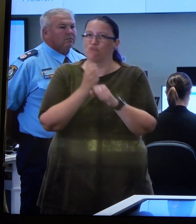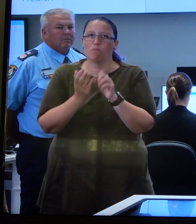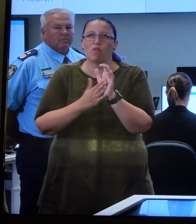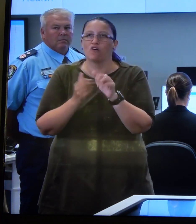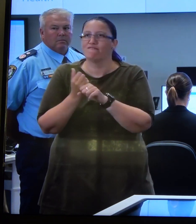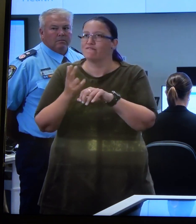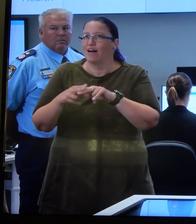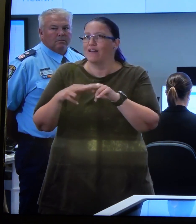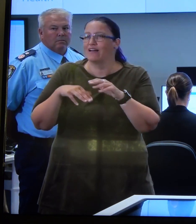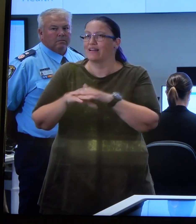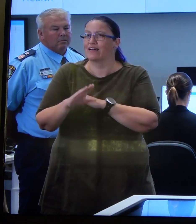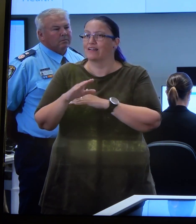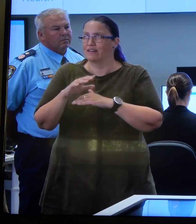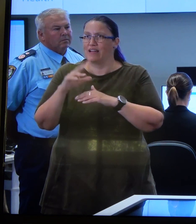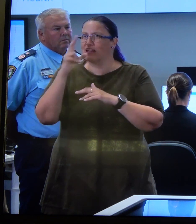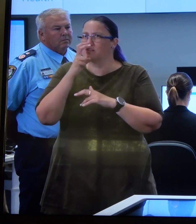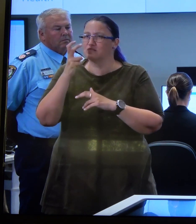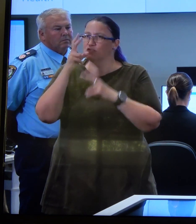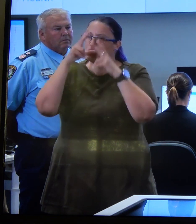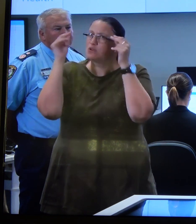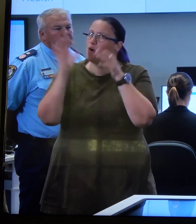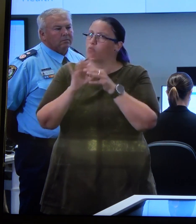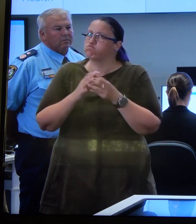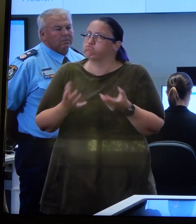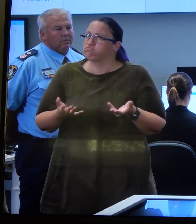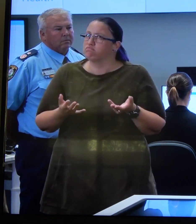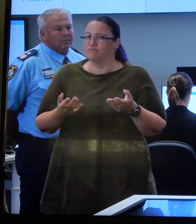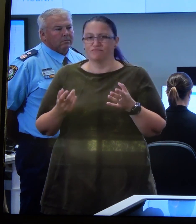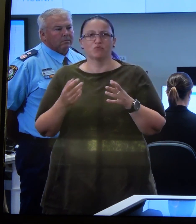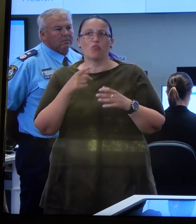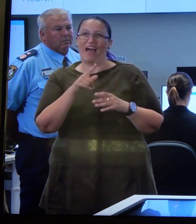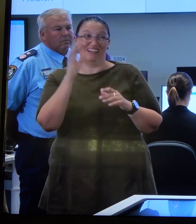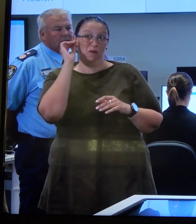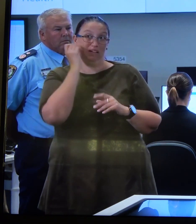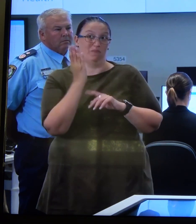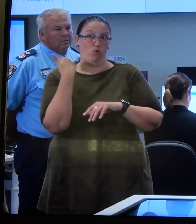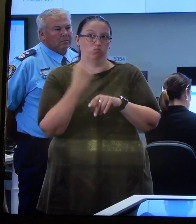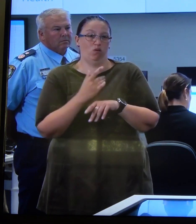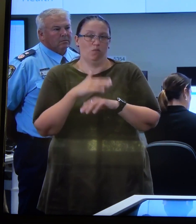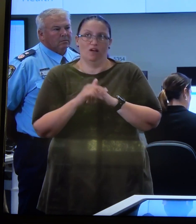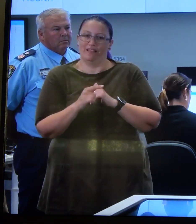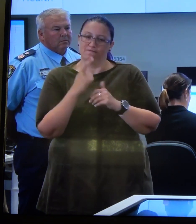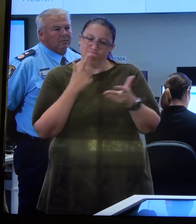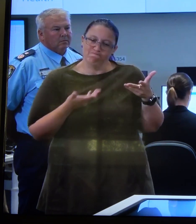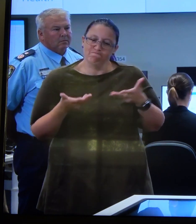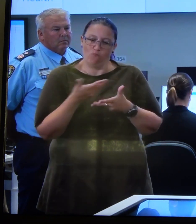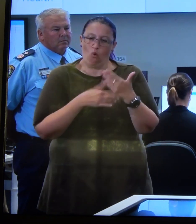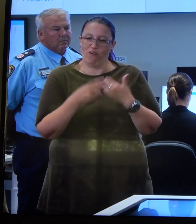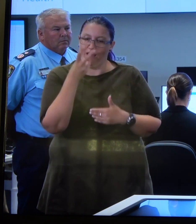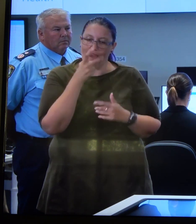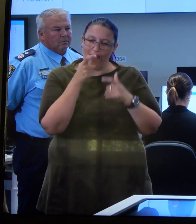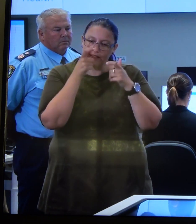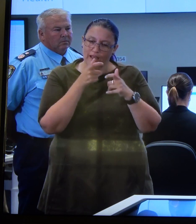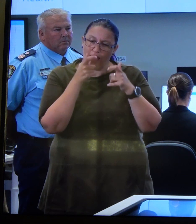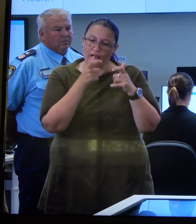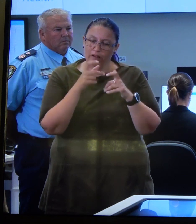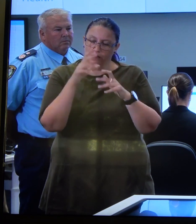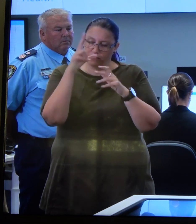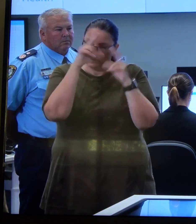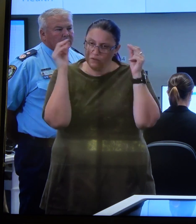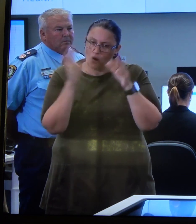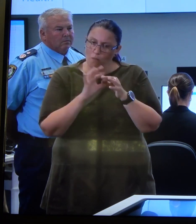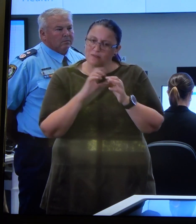So the AHPCC considered its advice in relation to aged care facilities and did indicate that we would permit